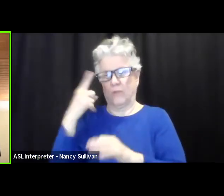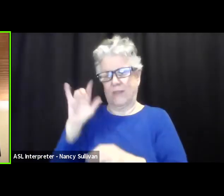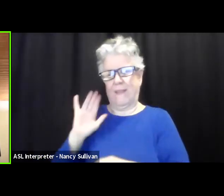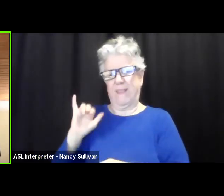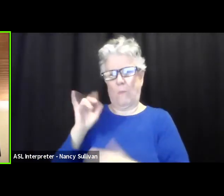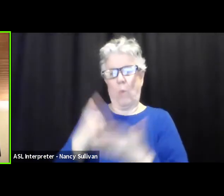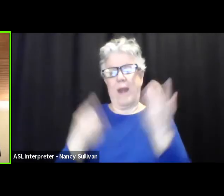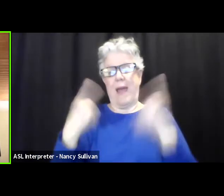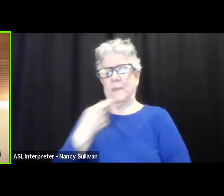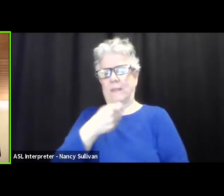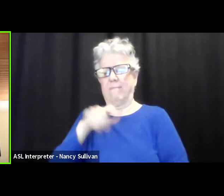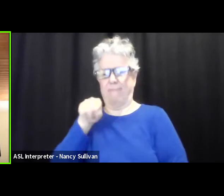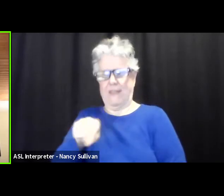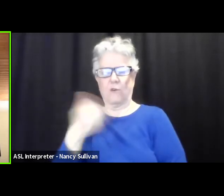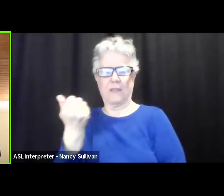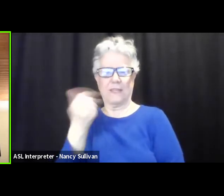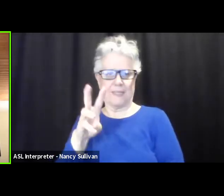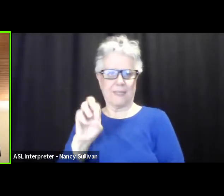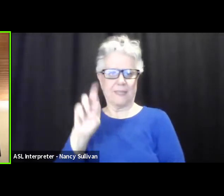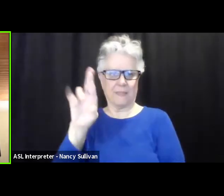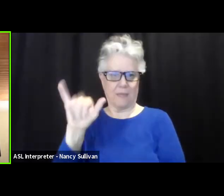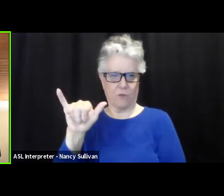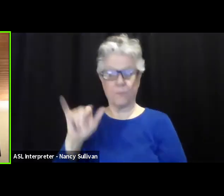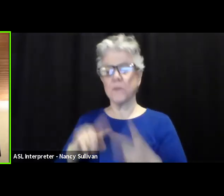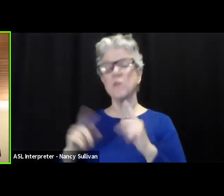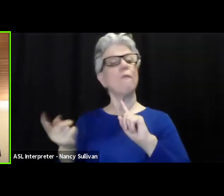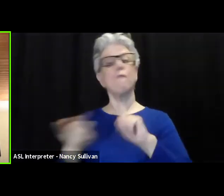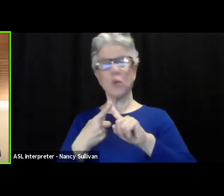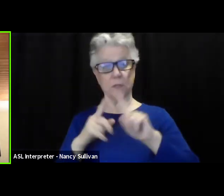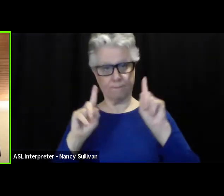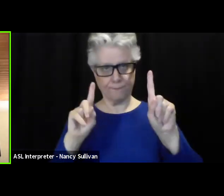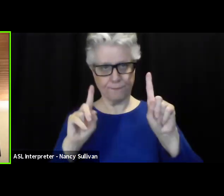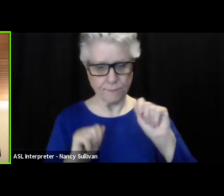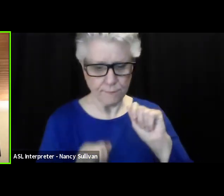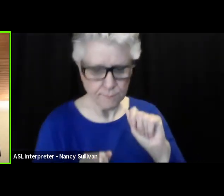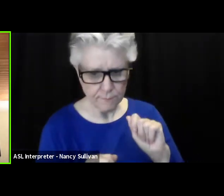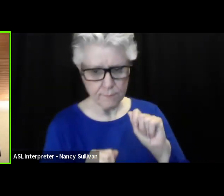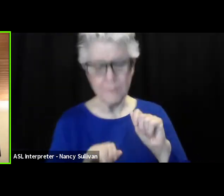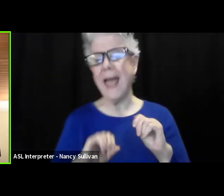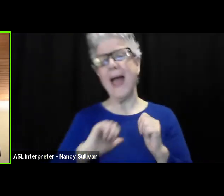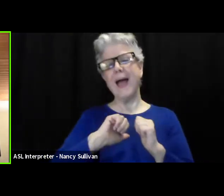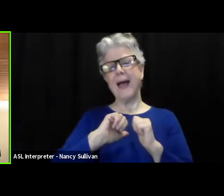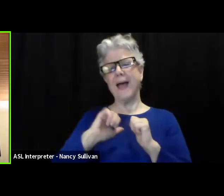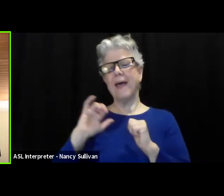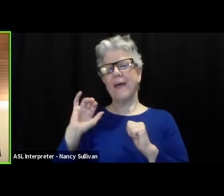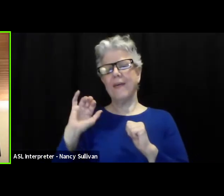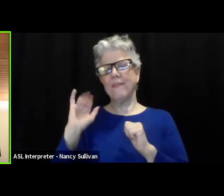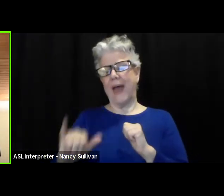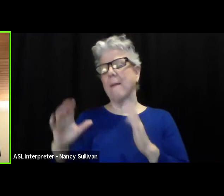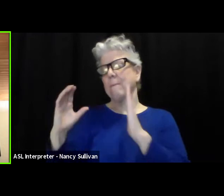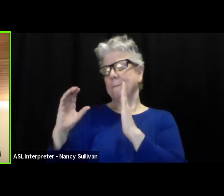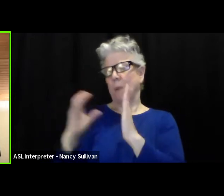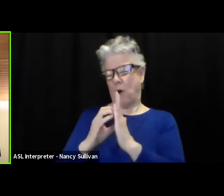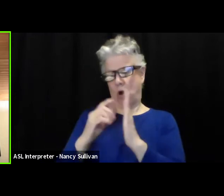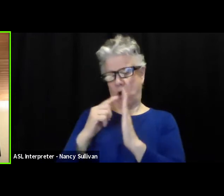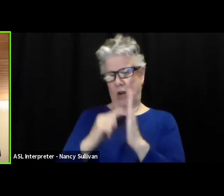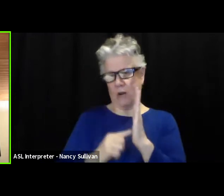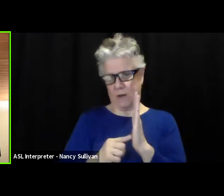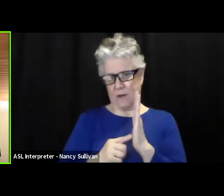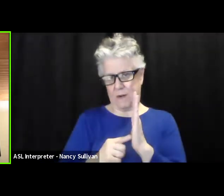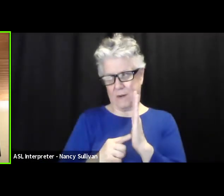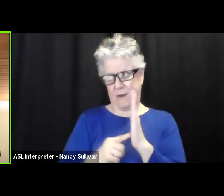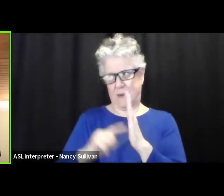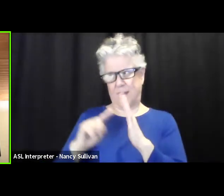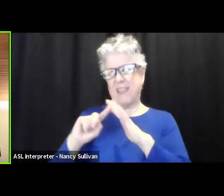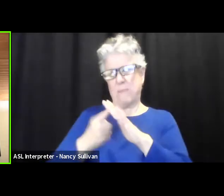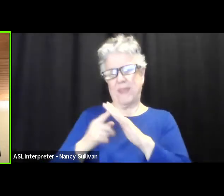So three basic questions. The first one is, how do we interpret that section at the